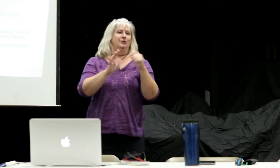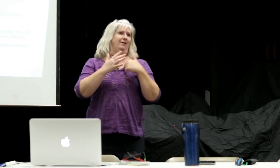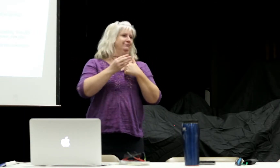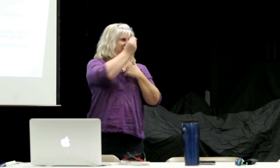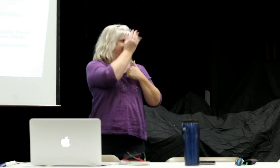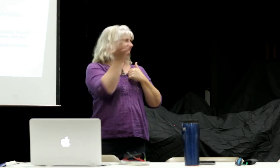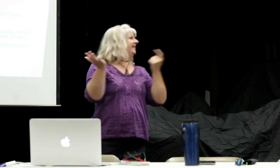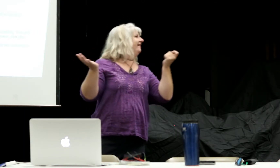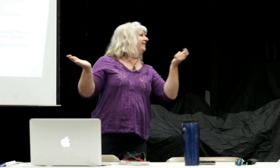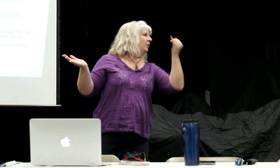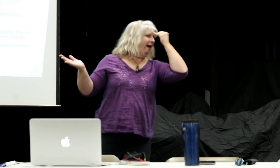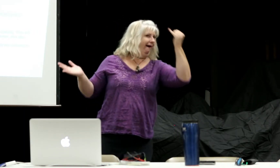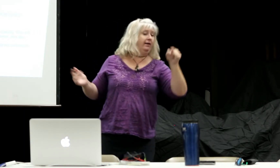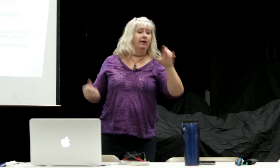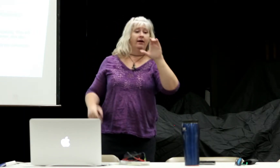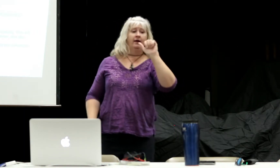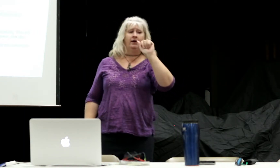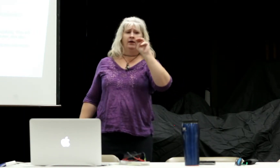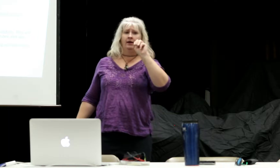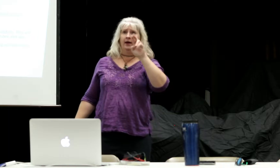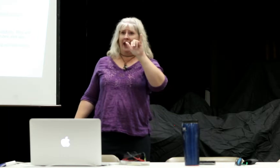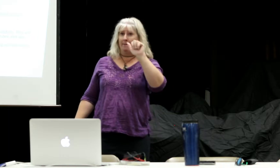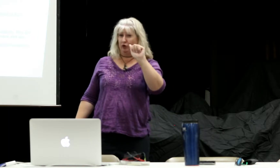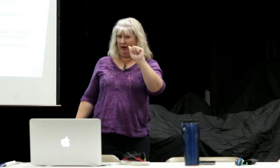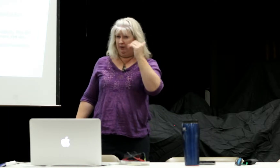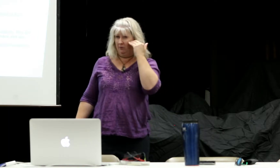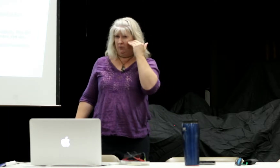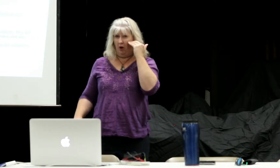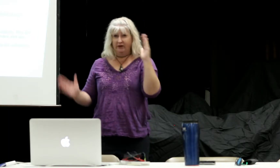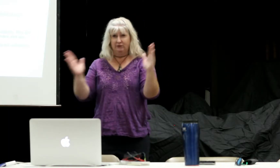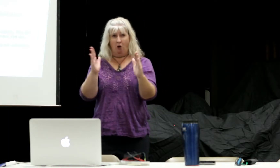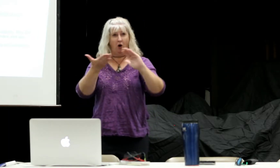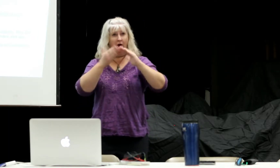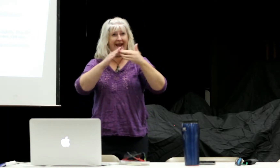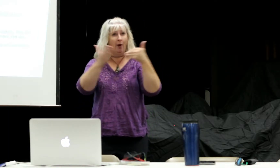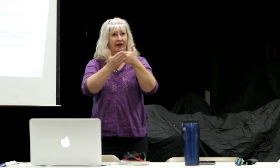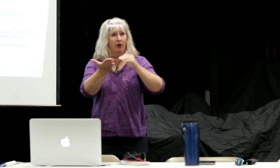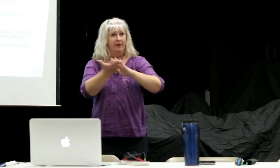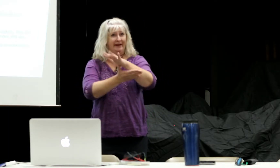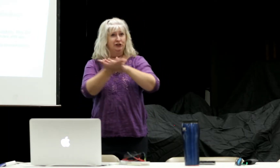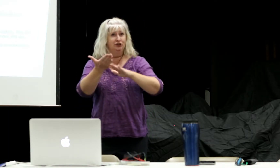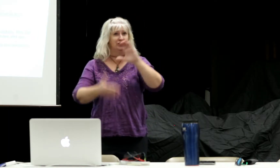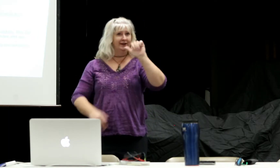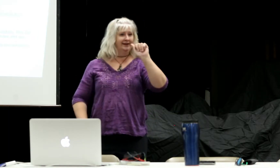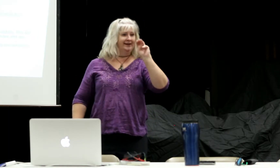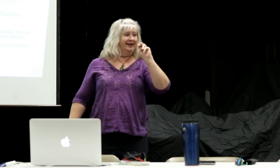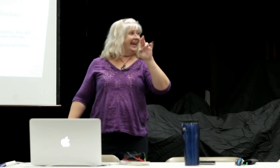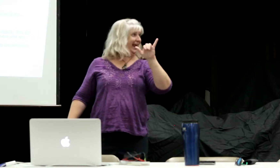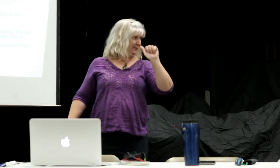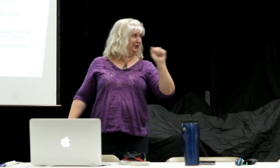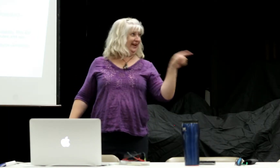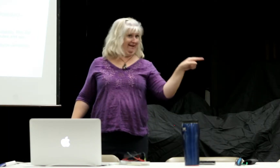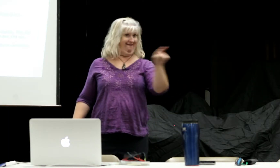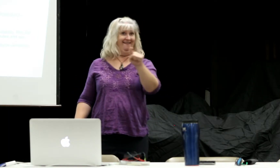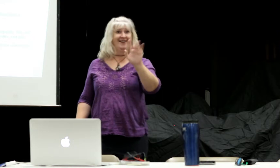making some. And then also, just to kind of give you a little bit of an idea, but, you know, Cambria, the small town near the